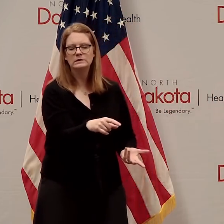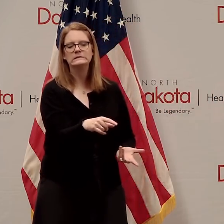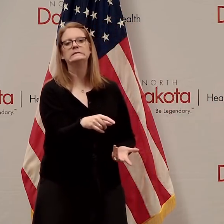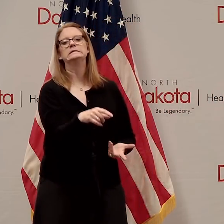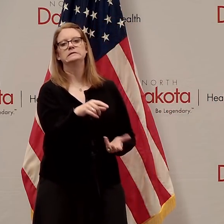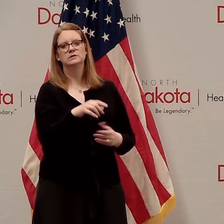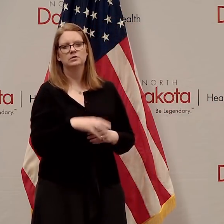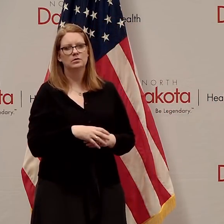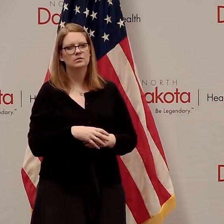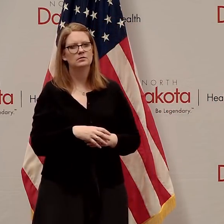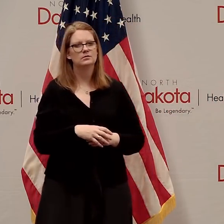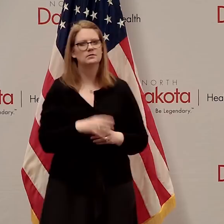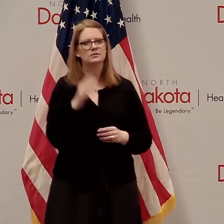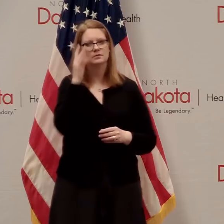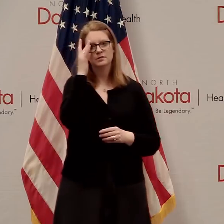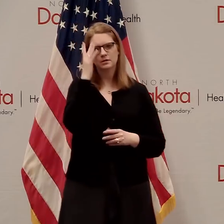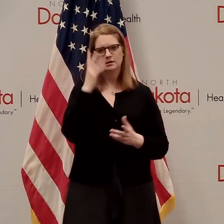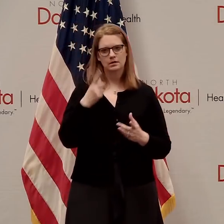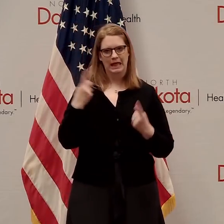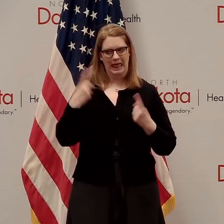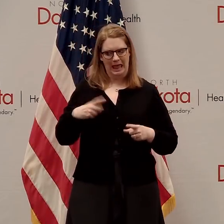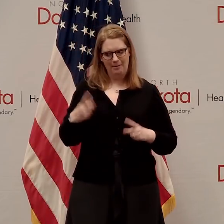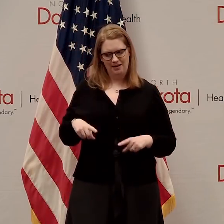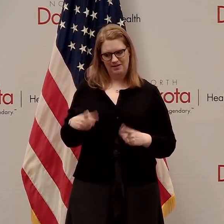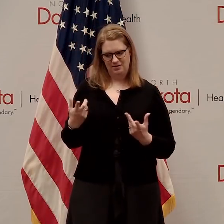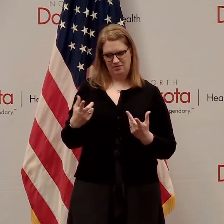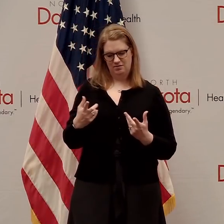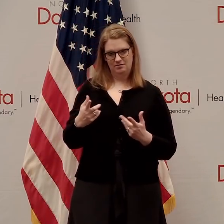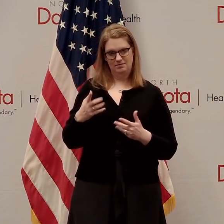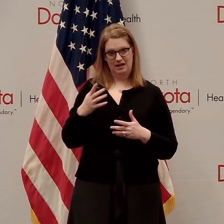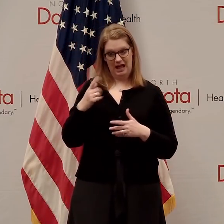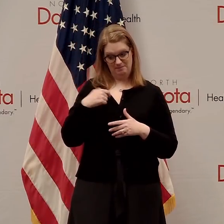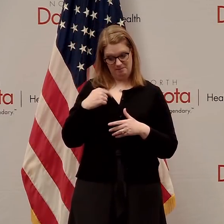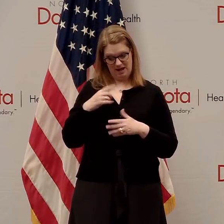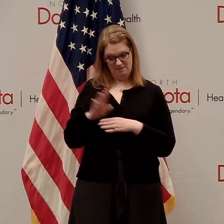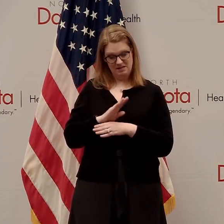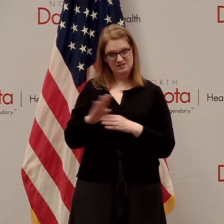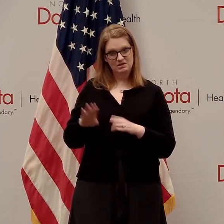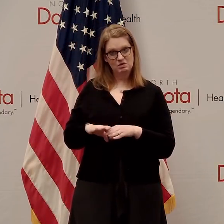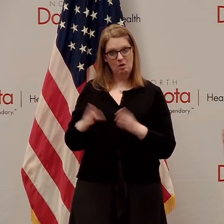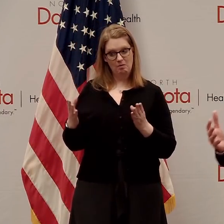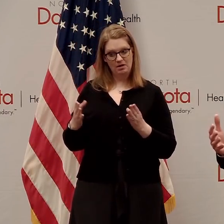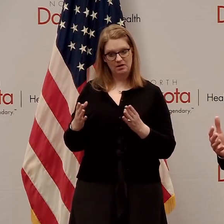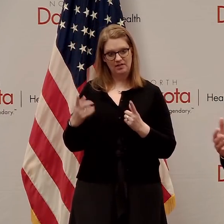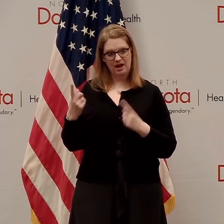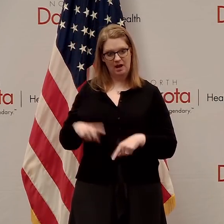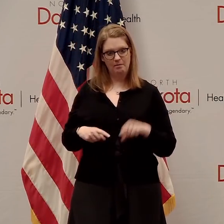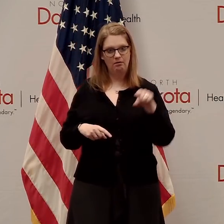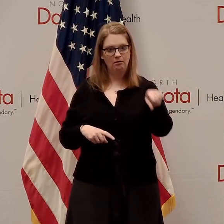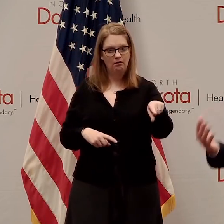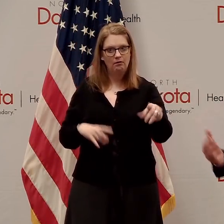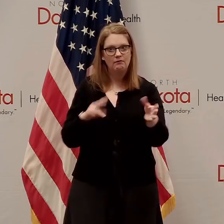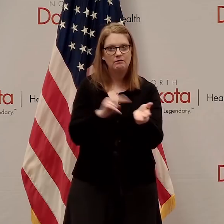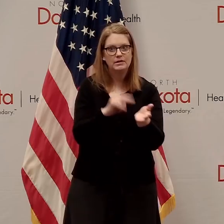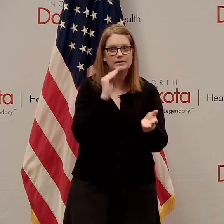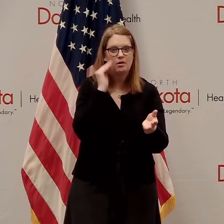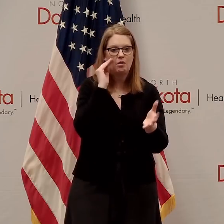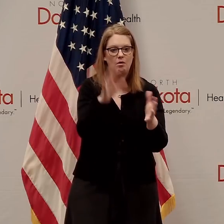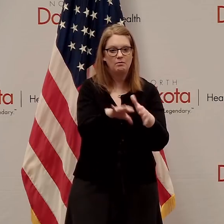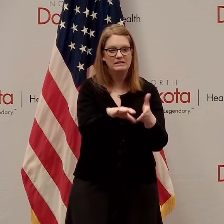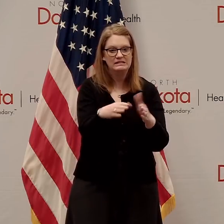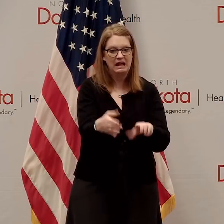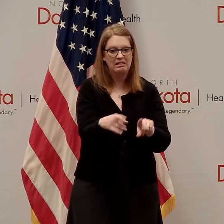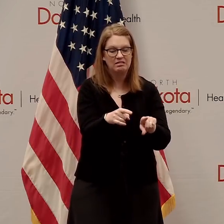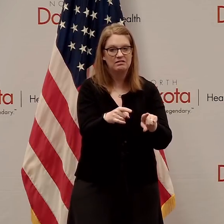I might cause a death at a nursing facility in my same community, but that's how we have to think of this, because we're all